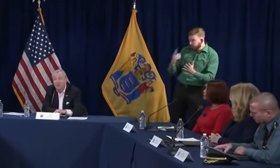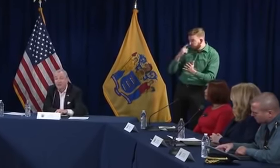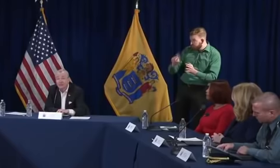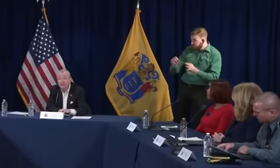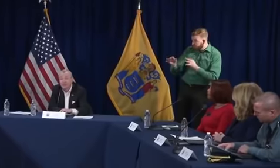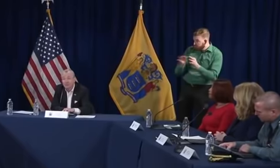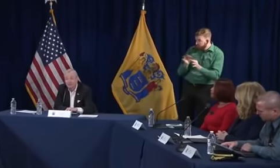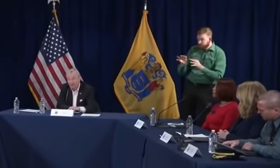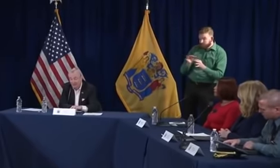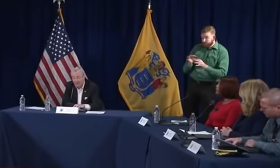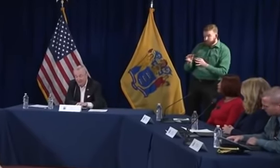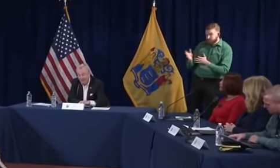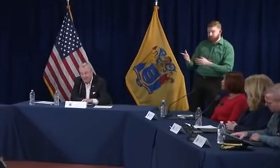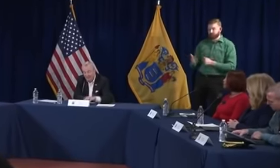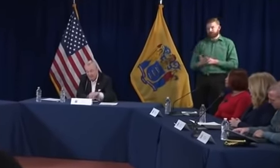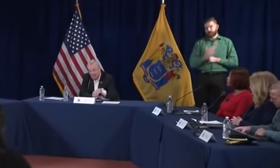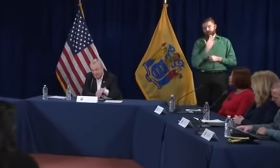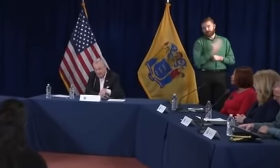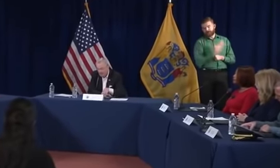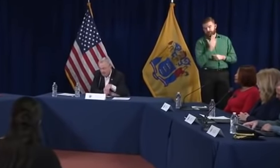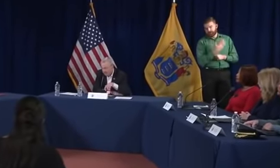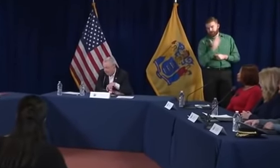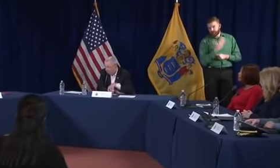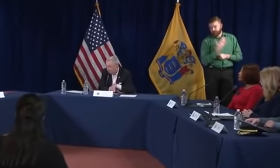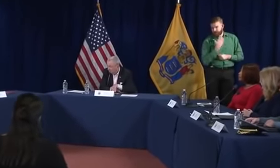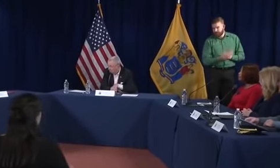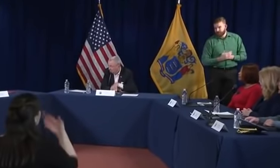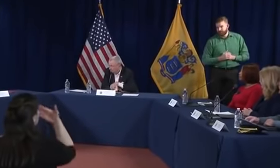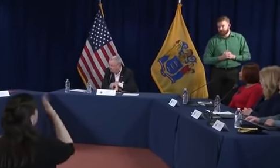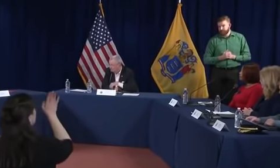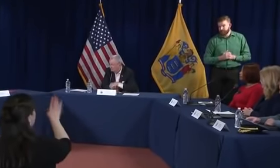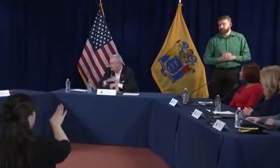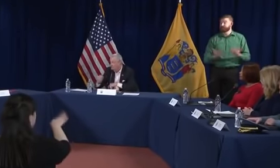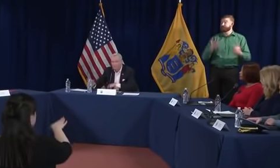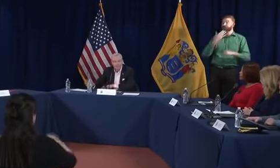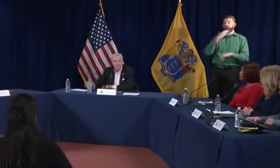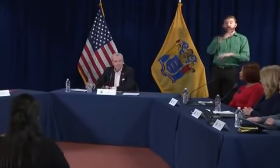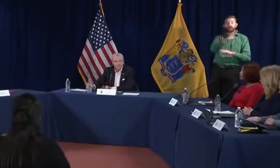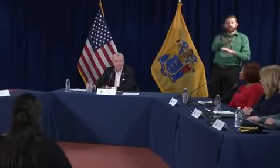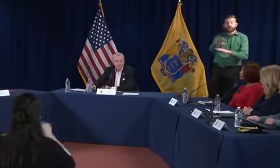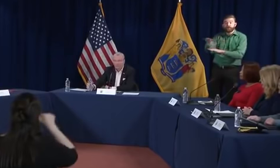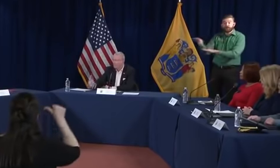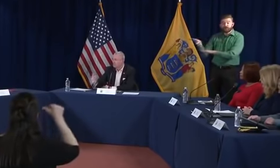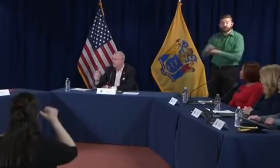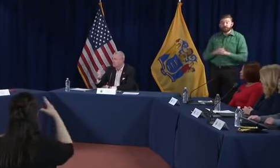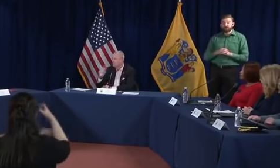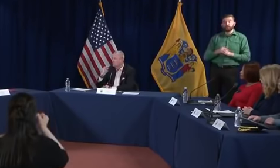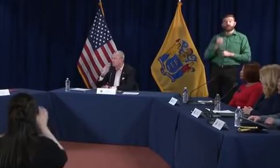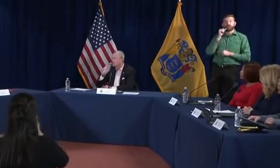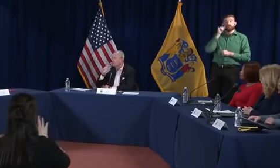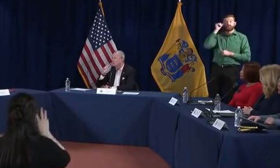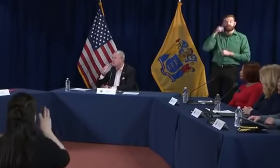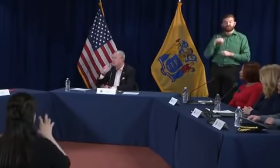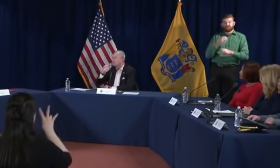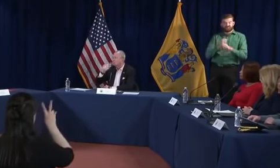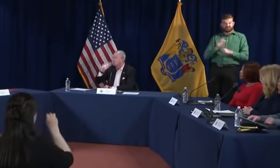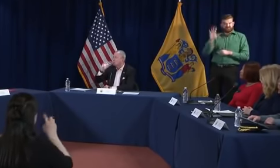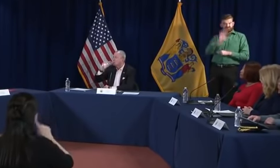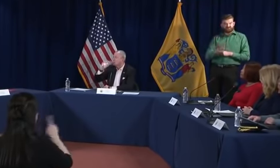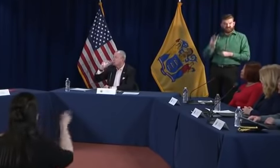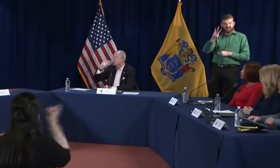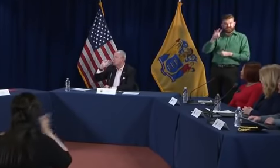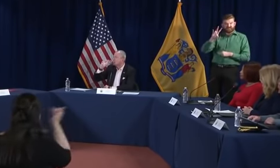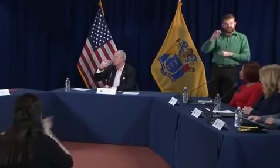the Department of Health, Judy Persicelli. Good afternoon. Yesterday, we received about 670 calls on